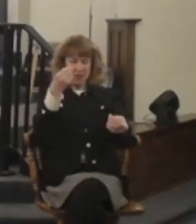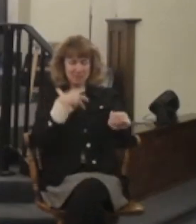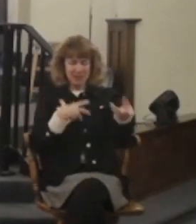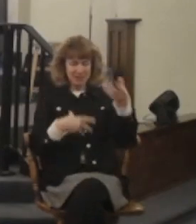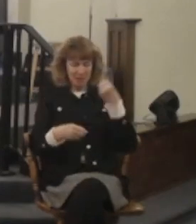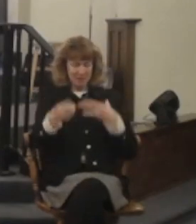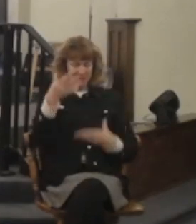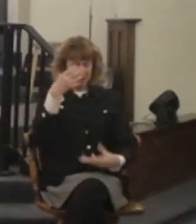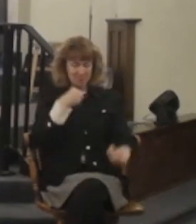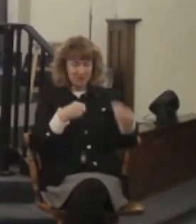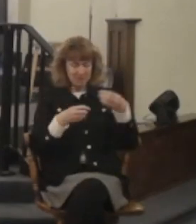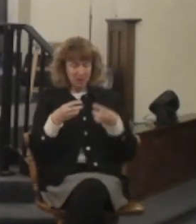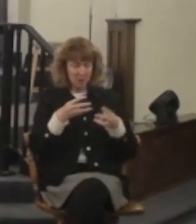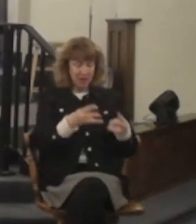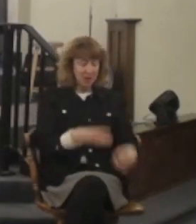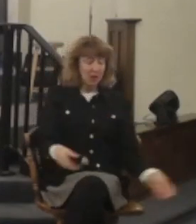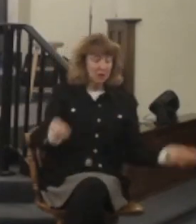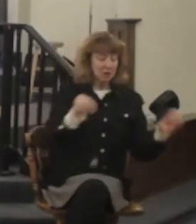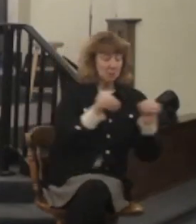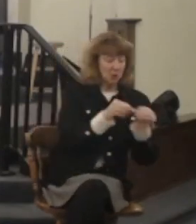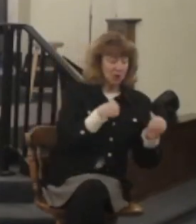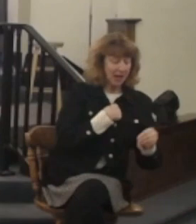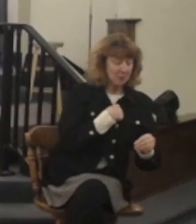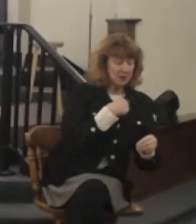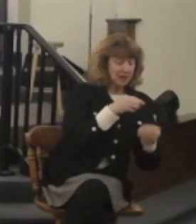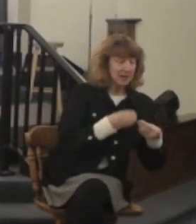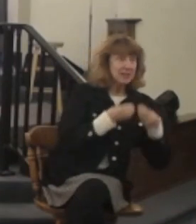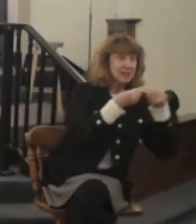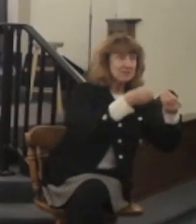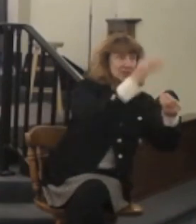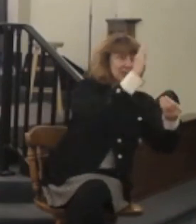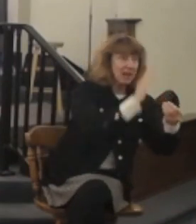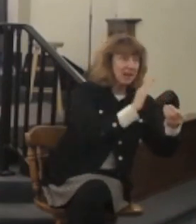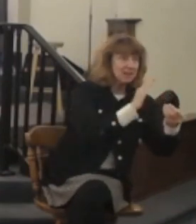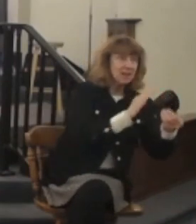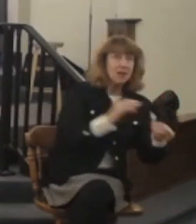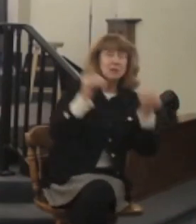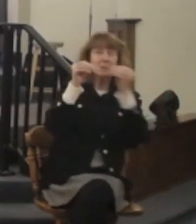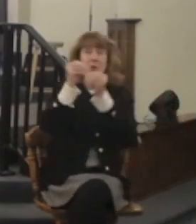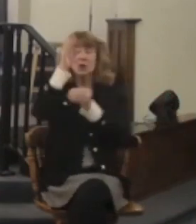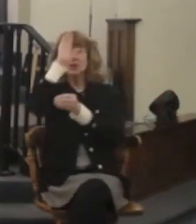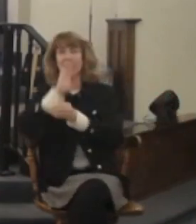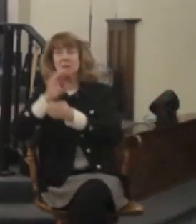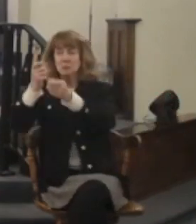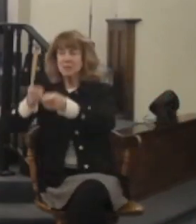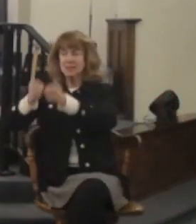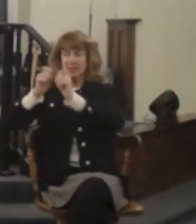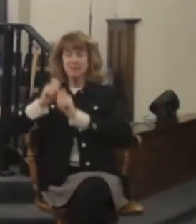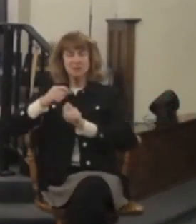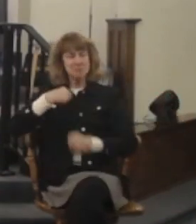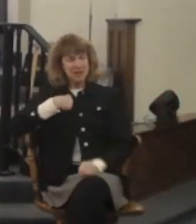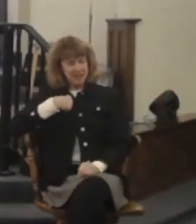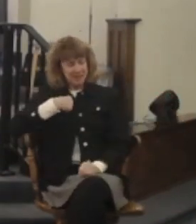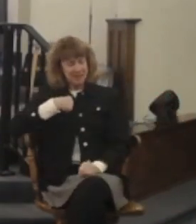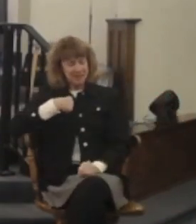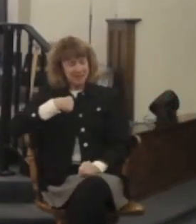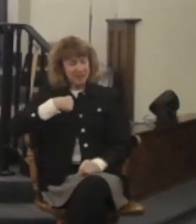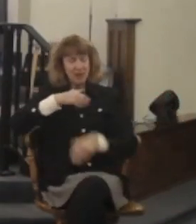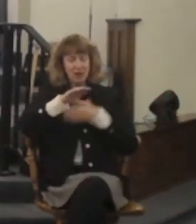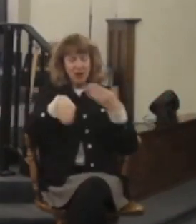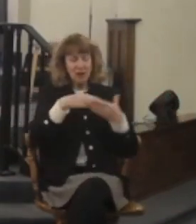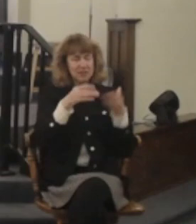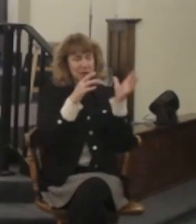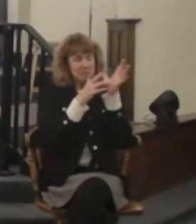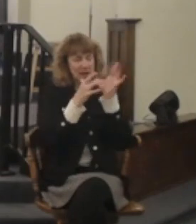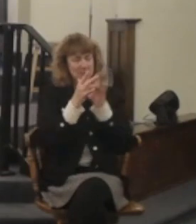because the more I tithed, the more I was able to spend. And all the Bible verses that you